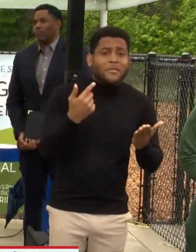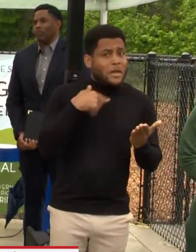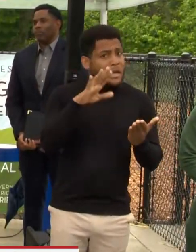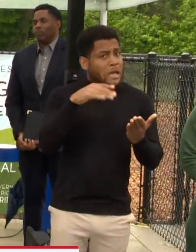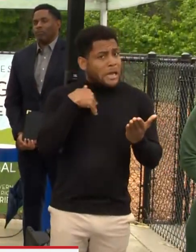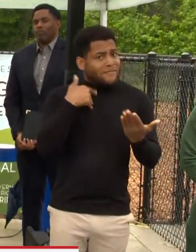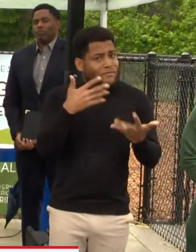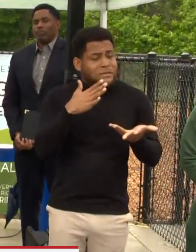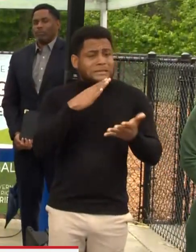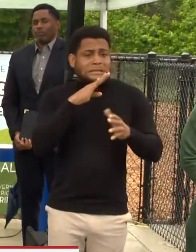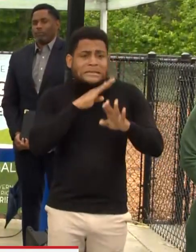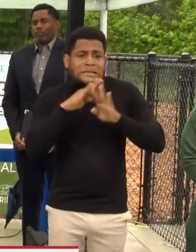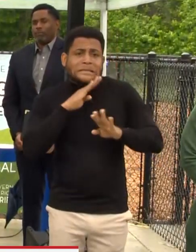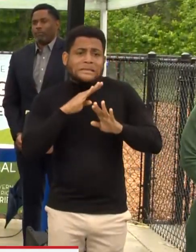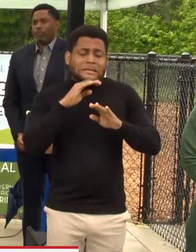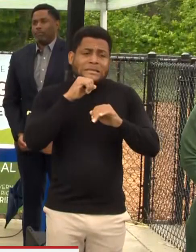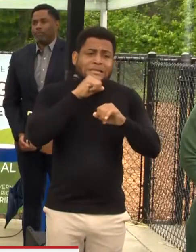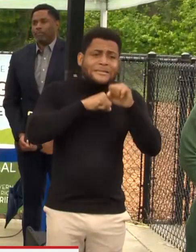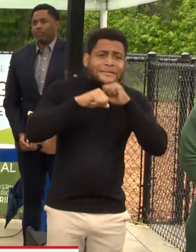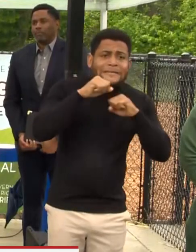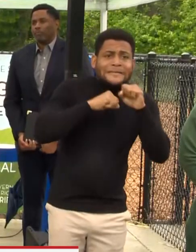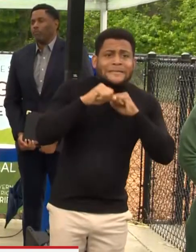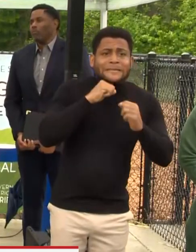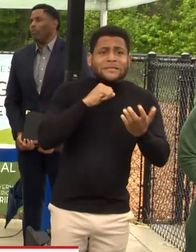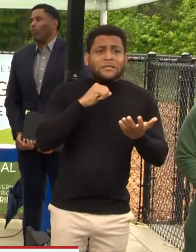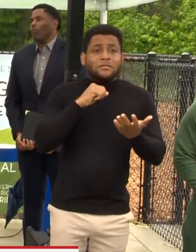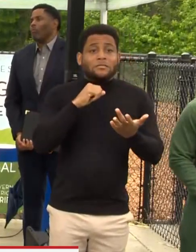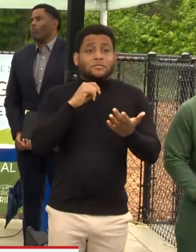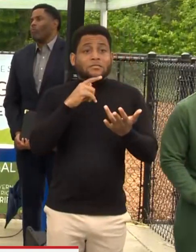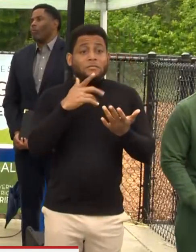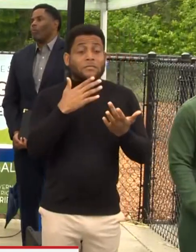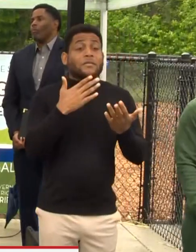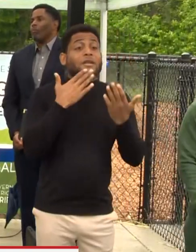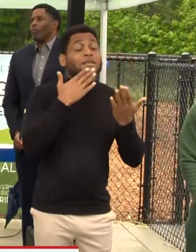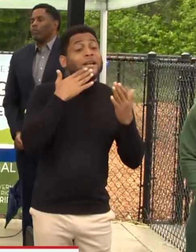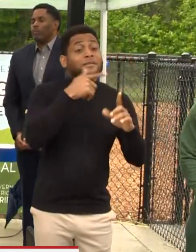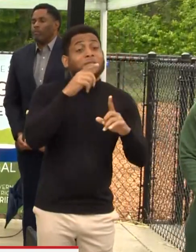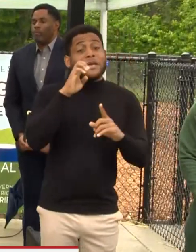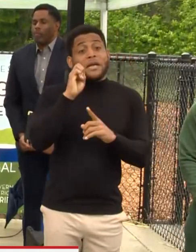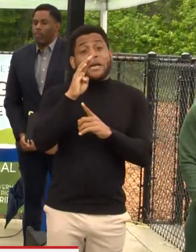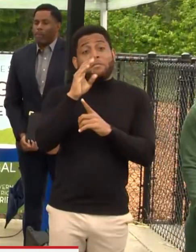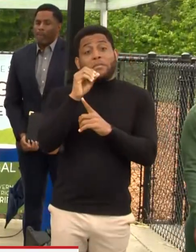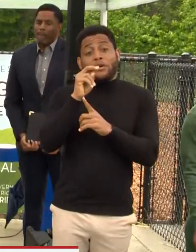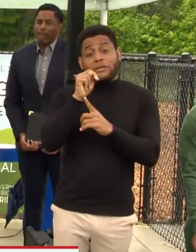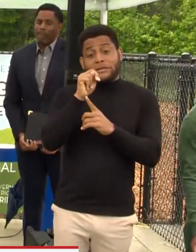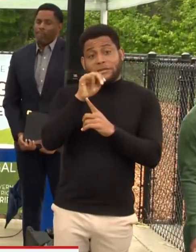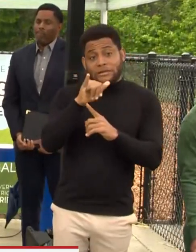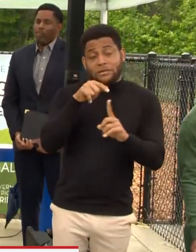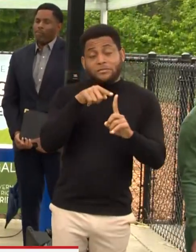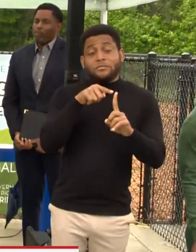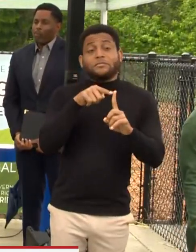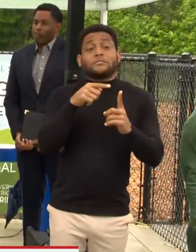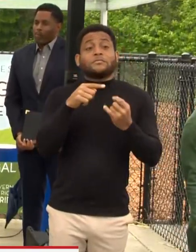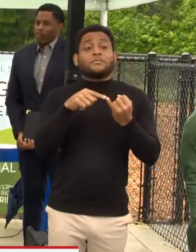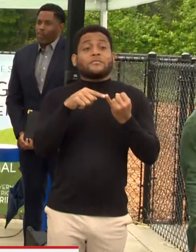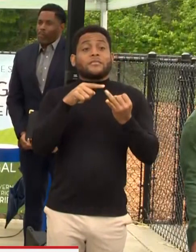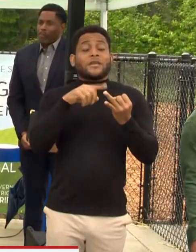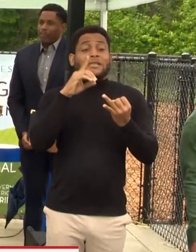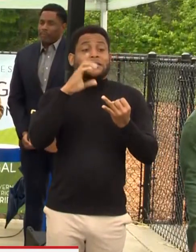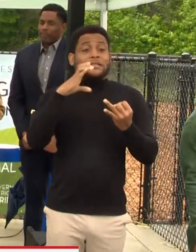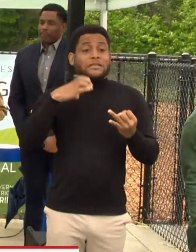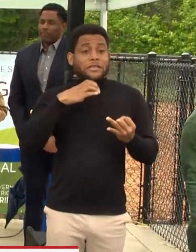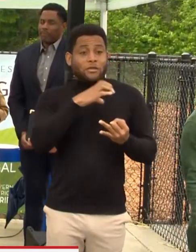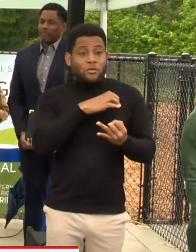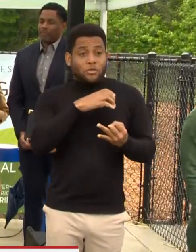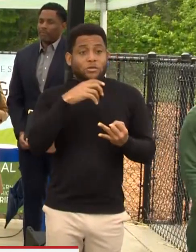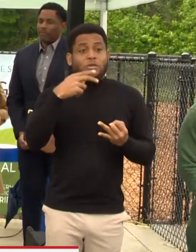Rose Thompson, Councilmember Henderson for all of their help and advocacy throughout this process. And we're just so excited